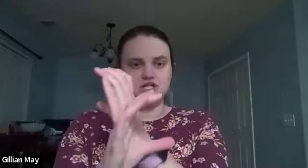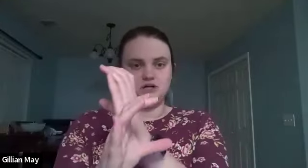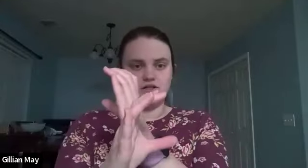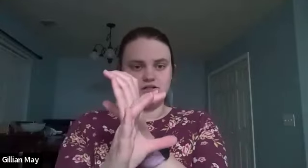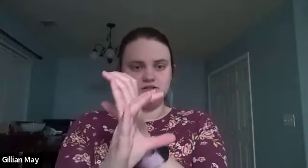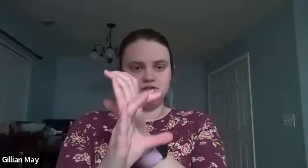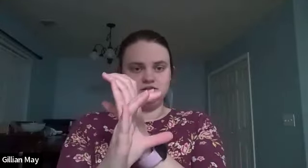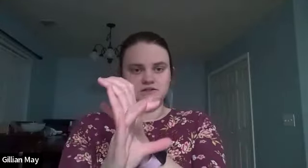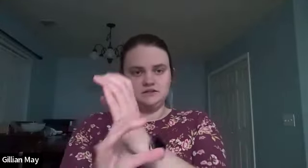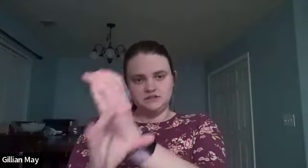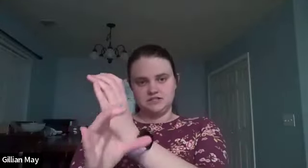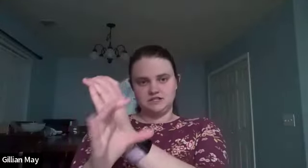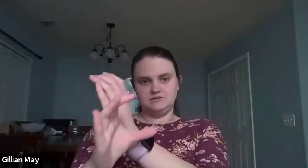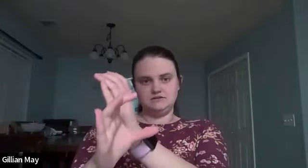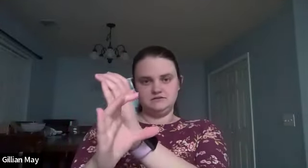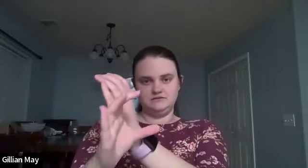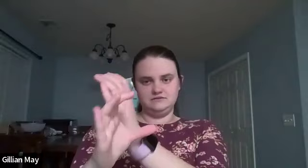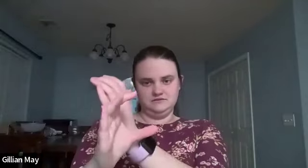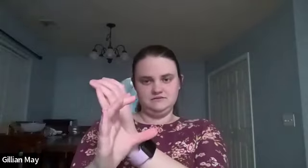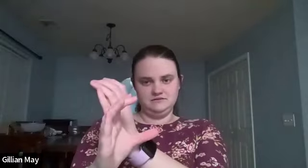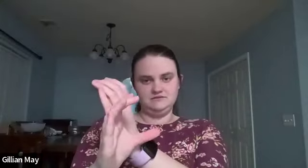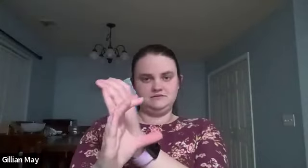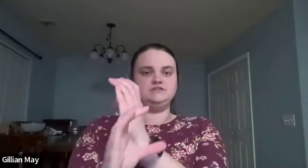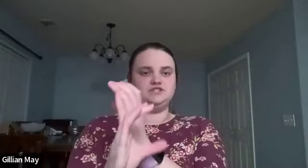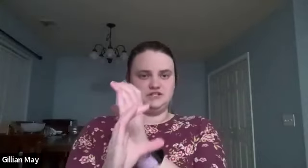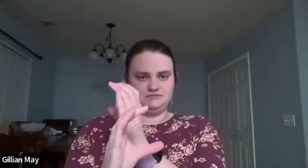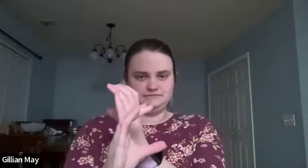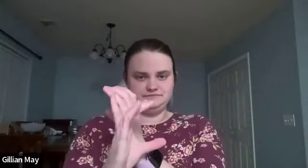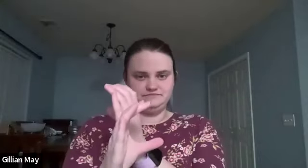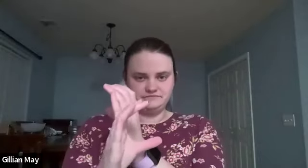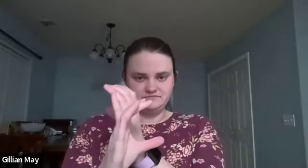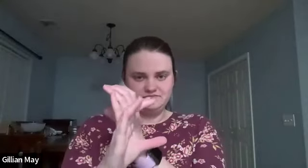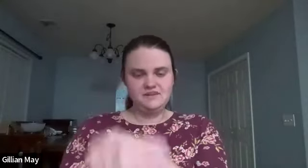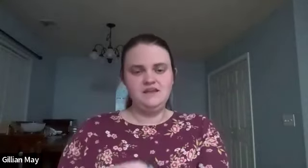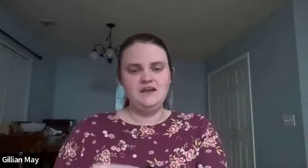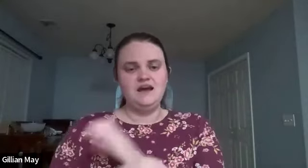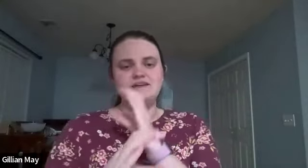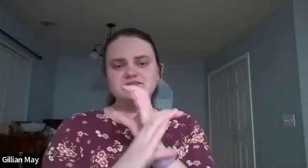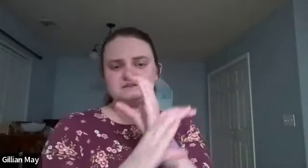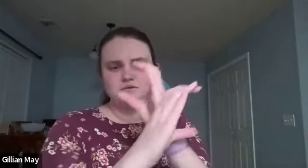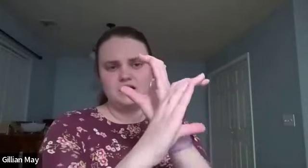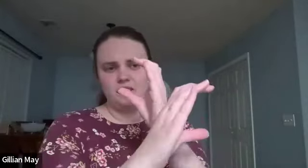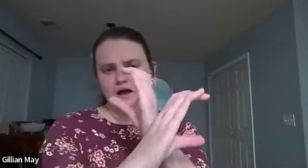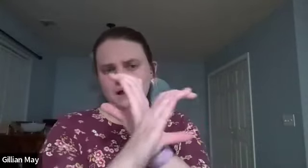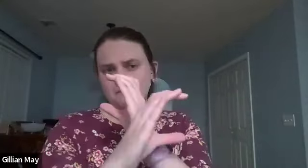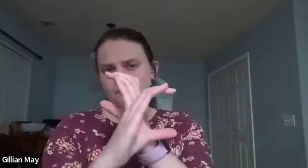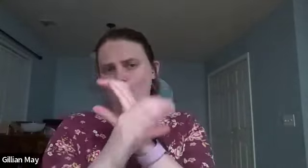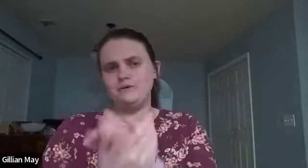chill, chill. Chill. I've seen this one a lot more with